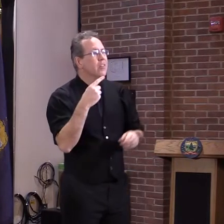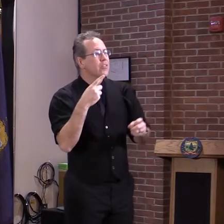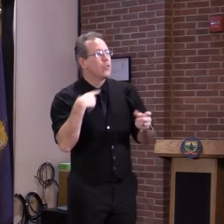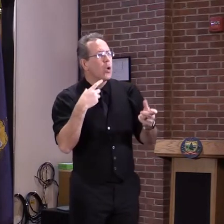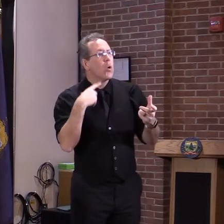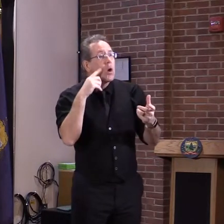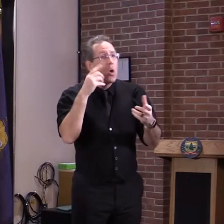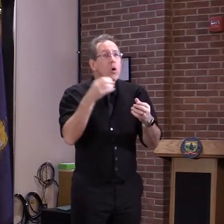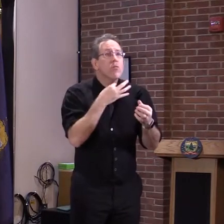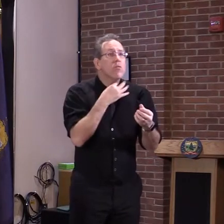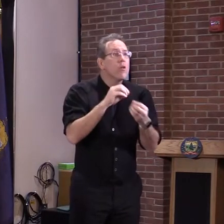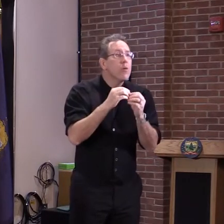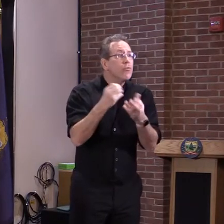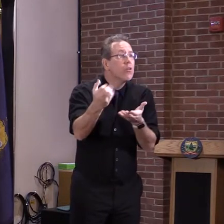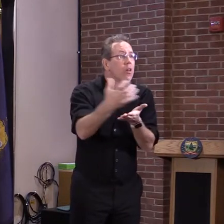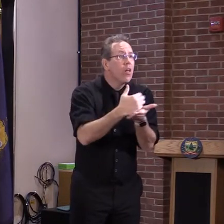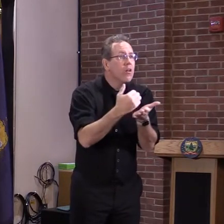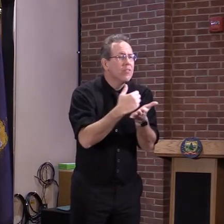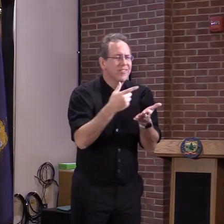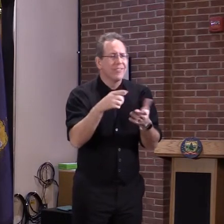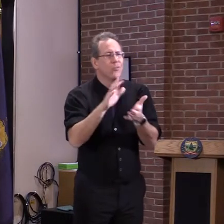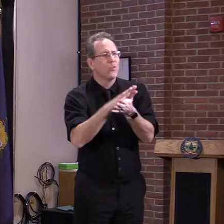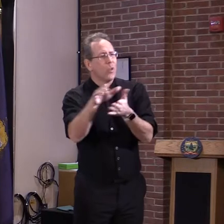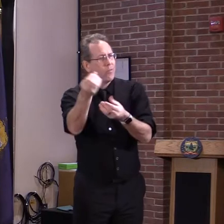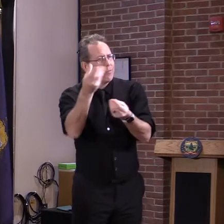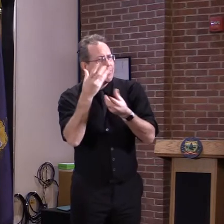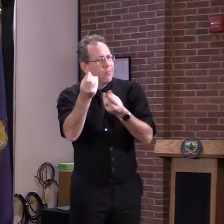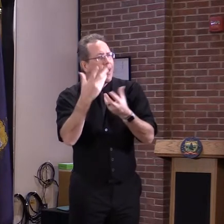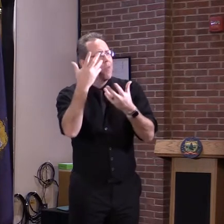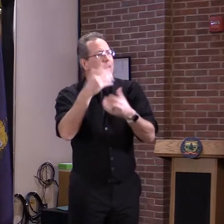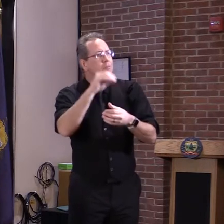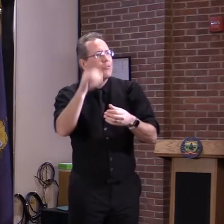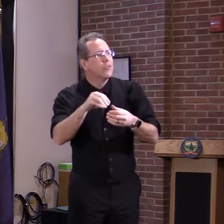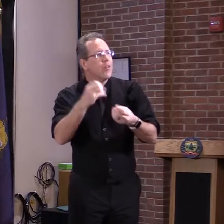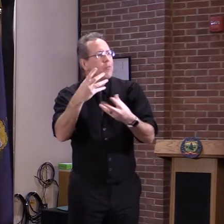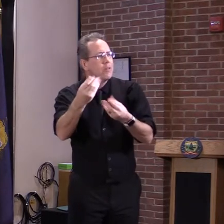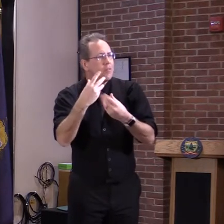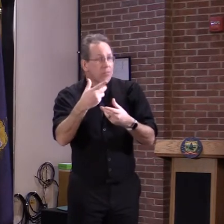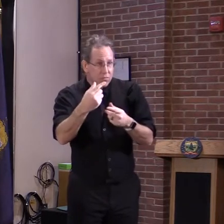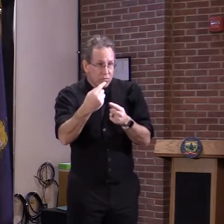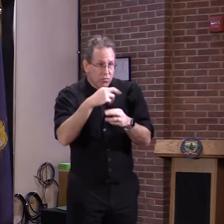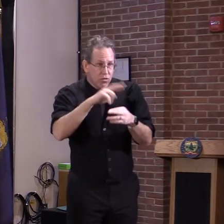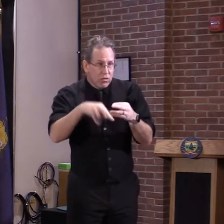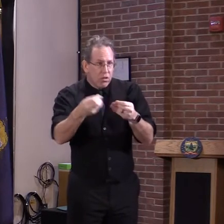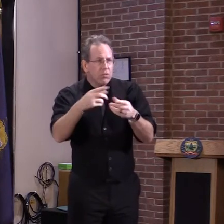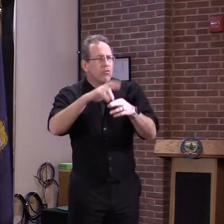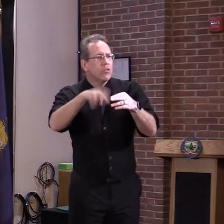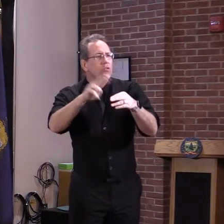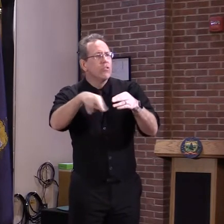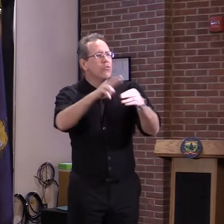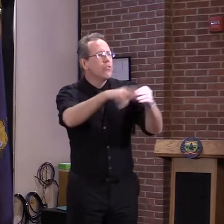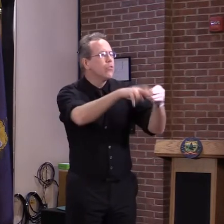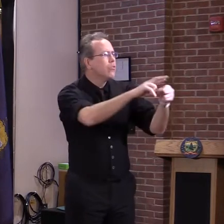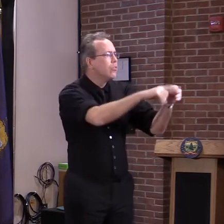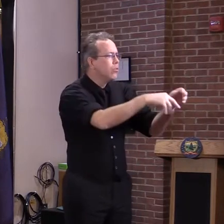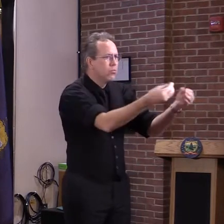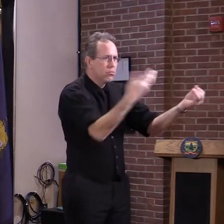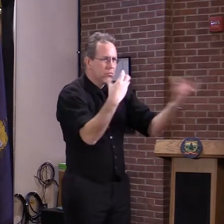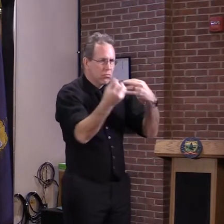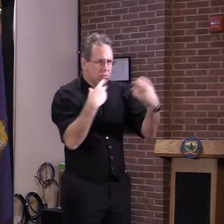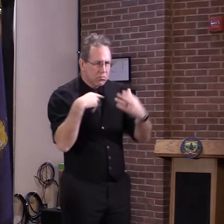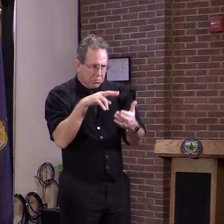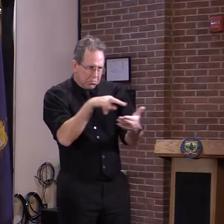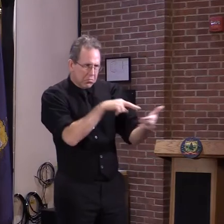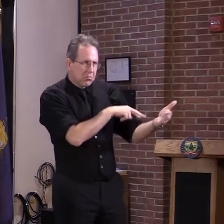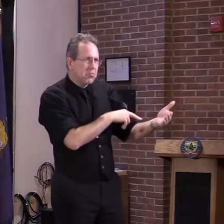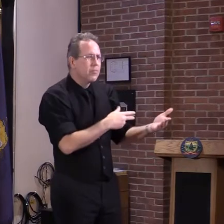would be. We had difficulty getting a solid response on that survey from schools, but we maybe had about 50% of the schools respond